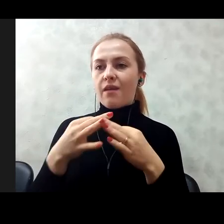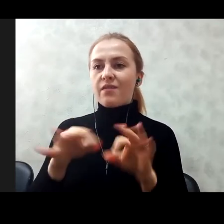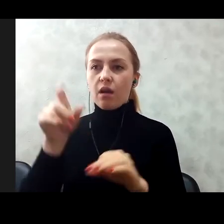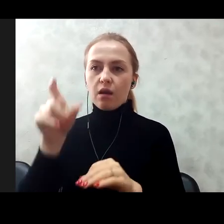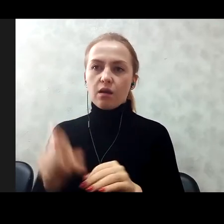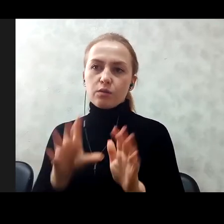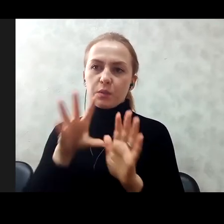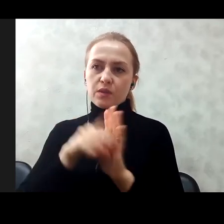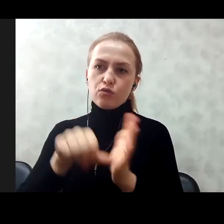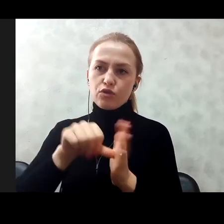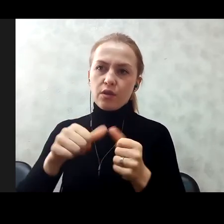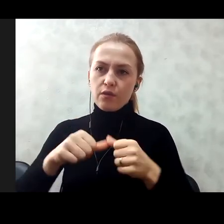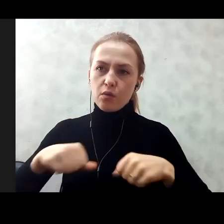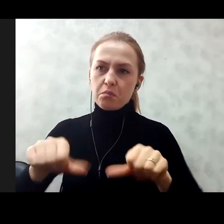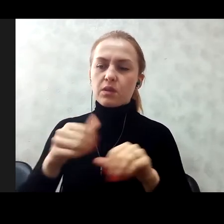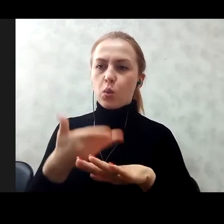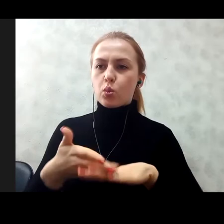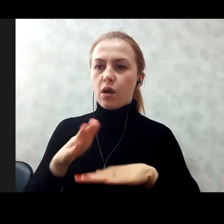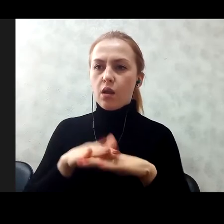related to that.